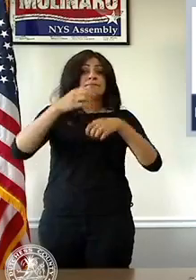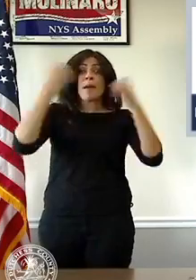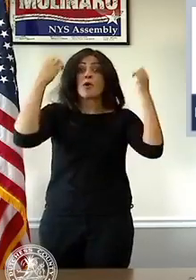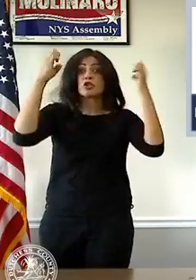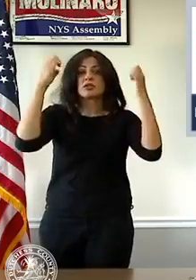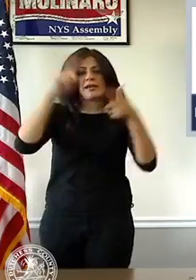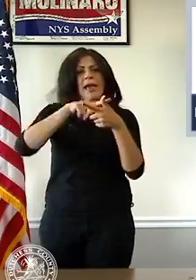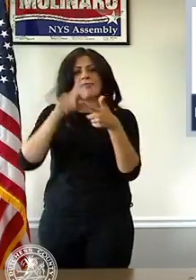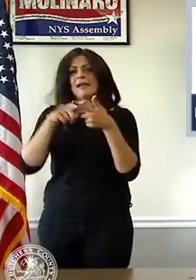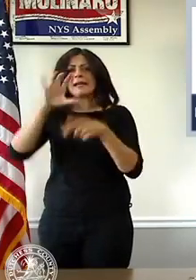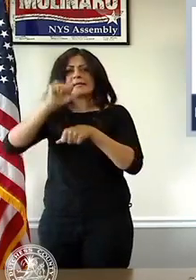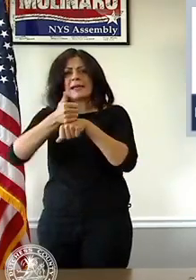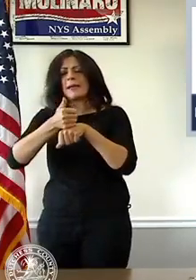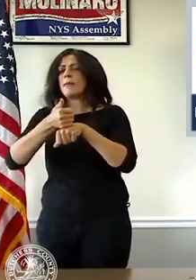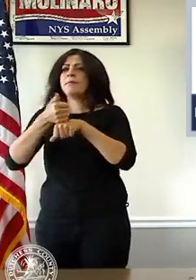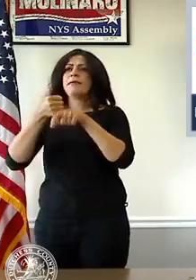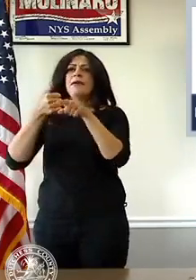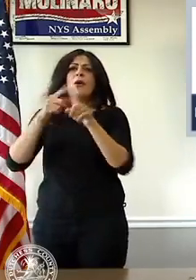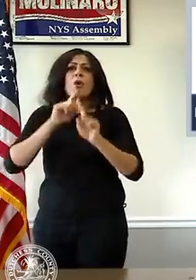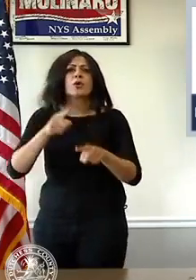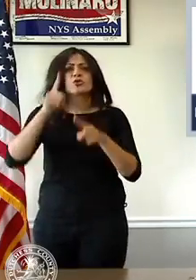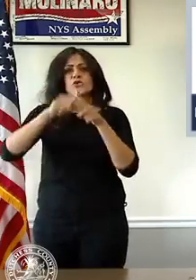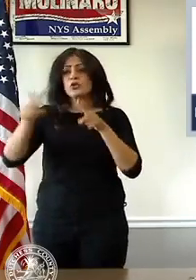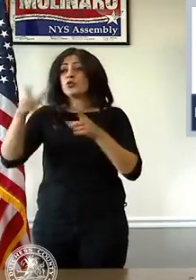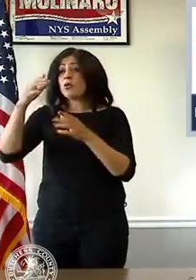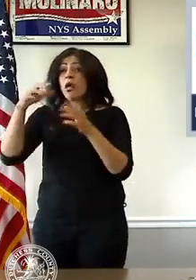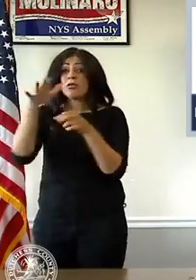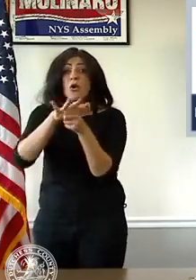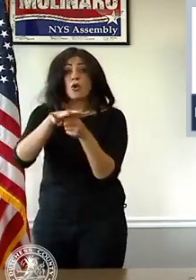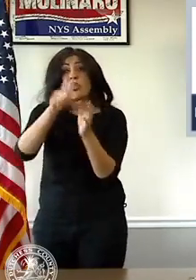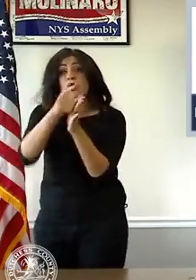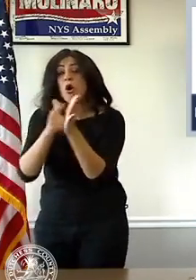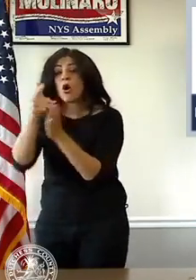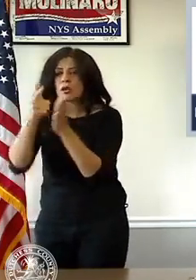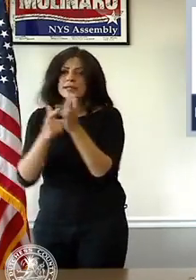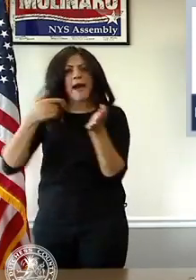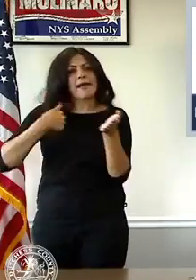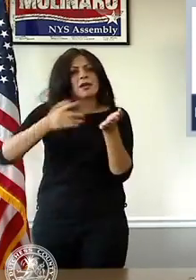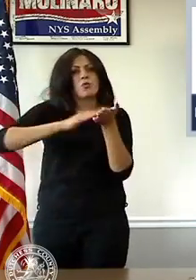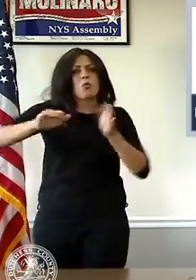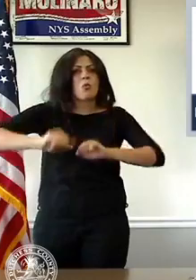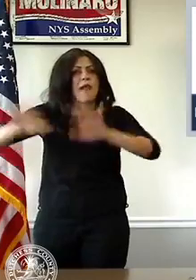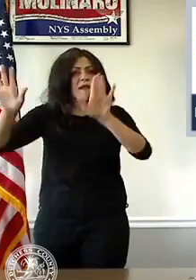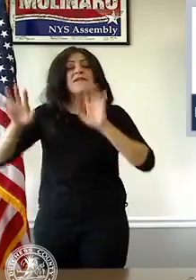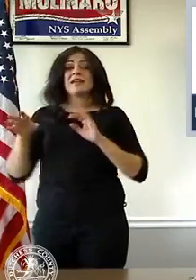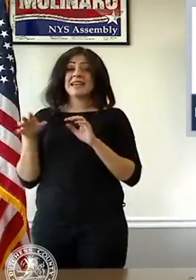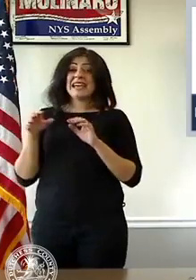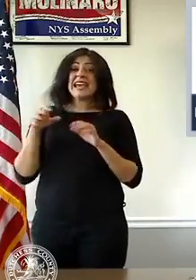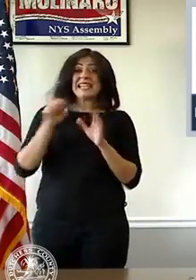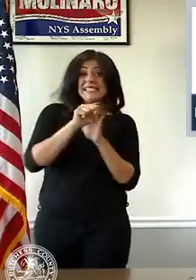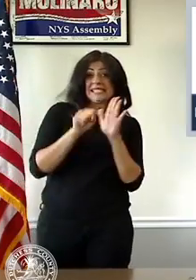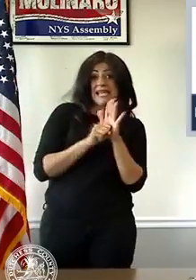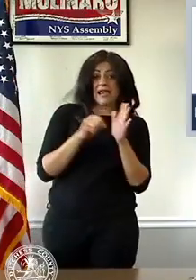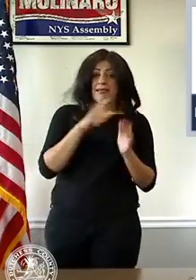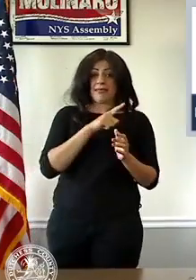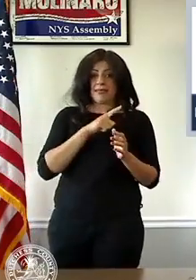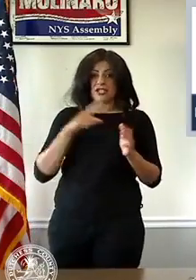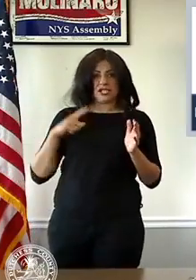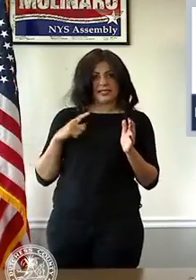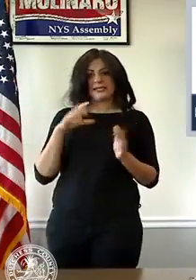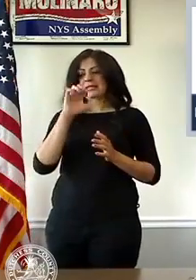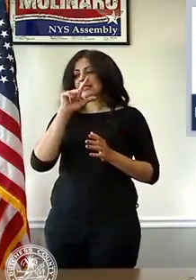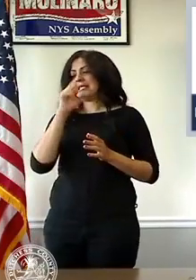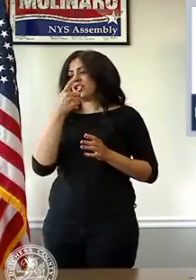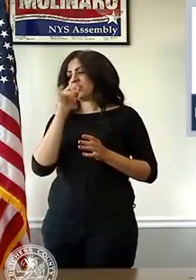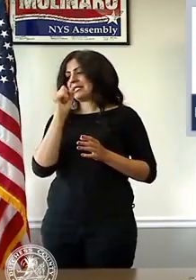to waive or alter local ordinances for the public safety. The state legislature, not everyone, but the state legislature gave